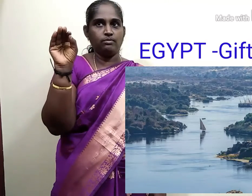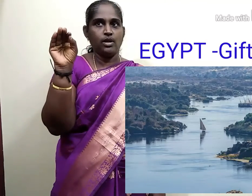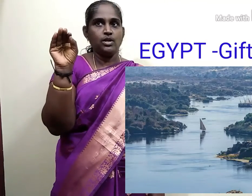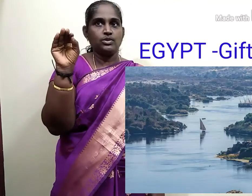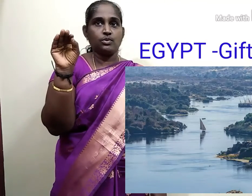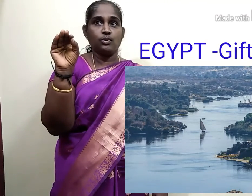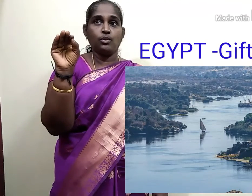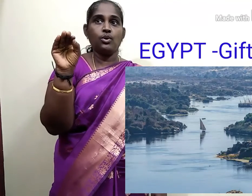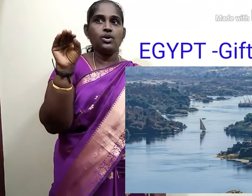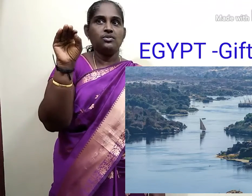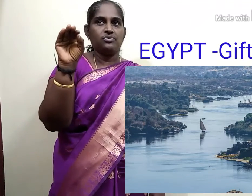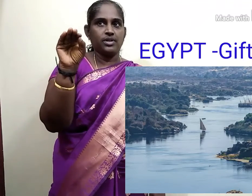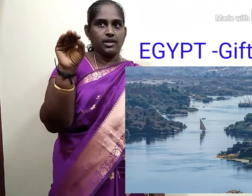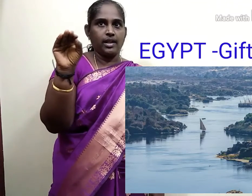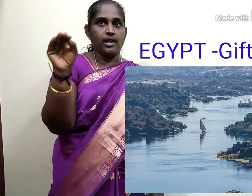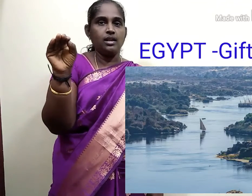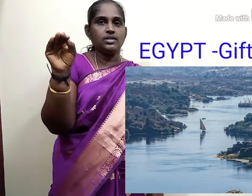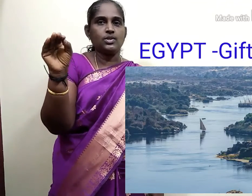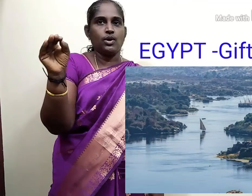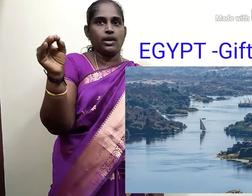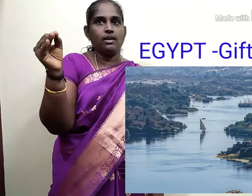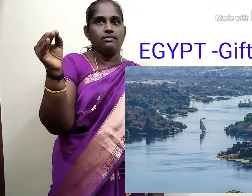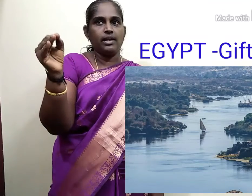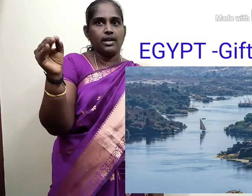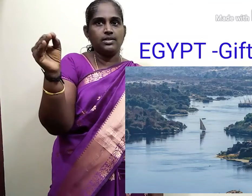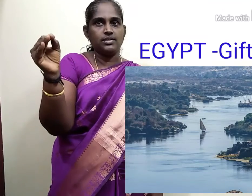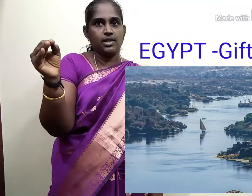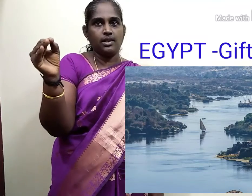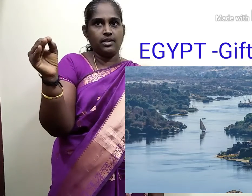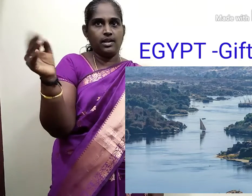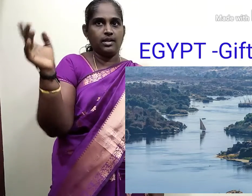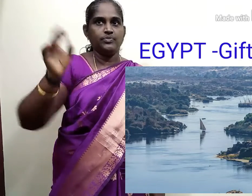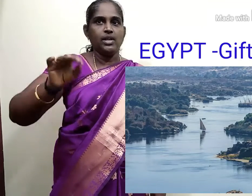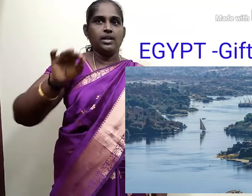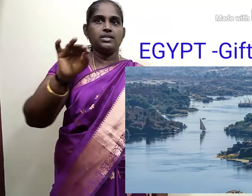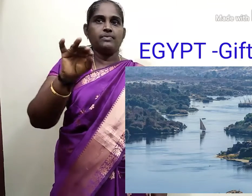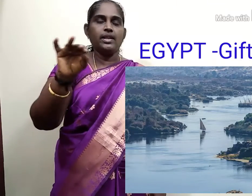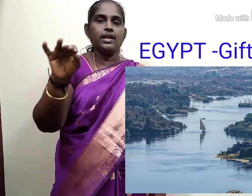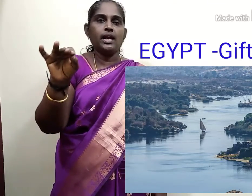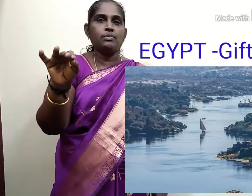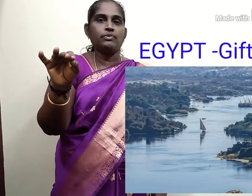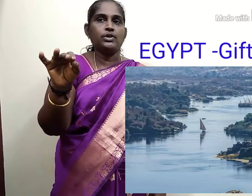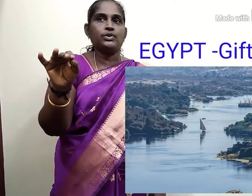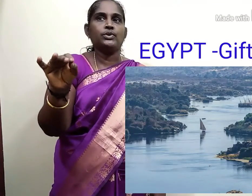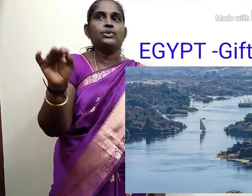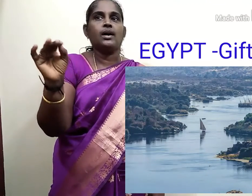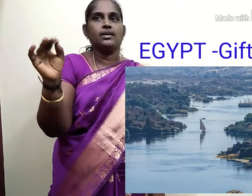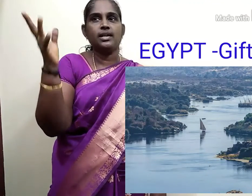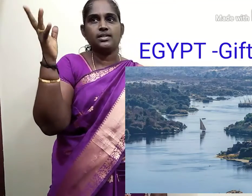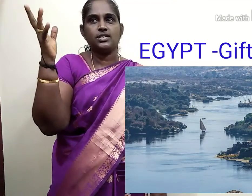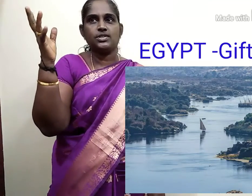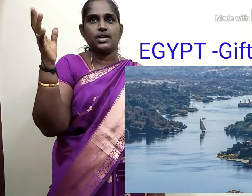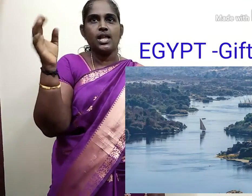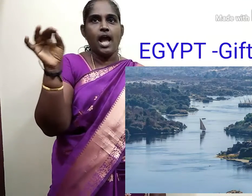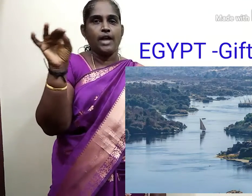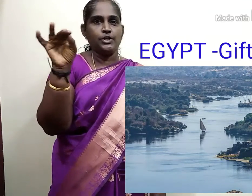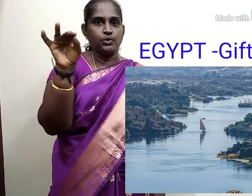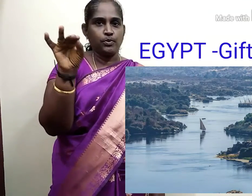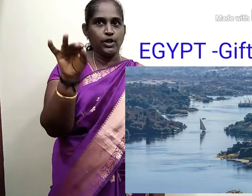alluvium. So, fertile soil we can see there. It is very helpful to do agriculture and to